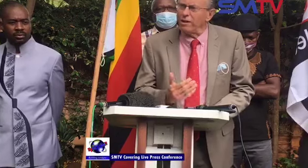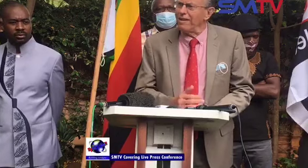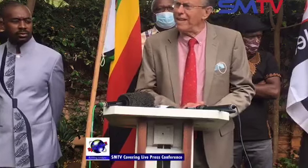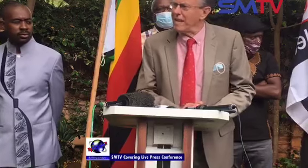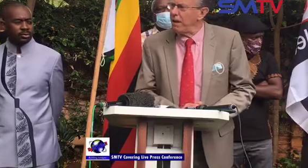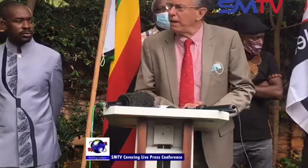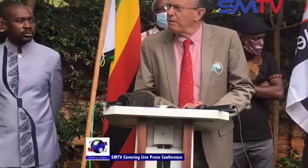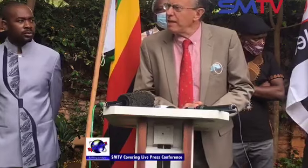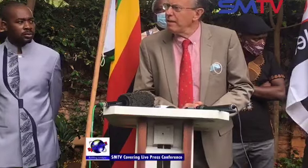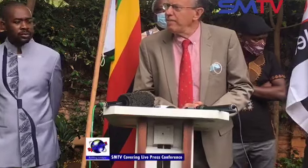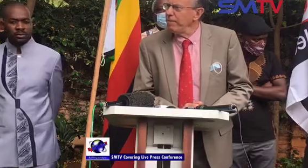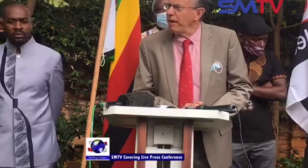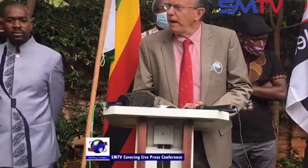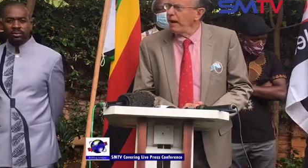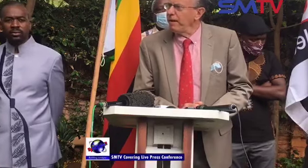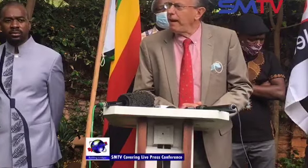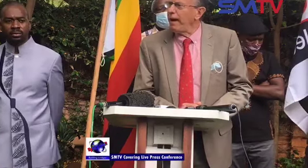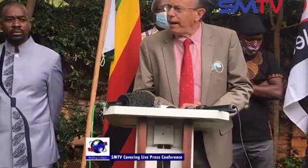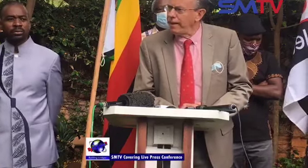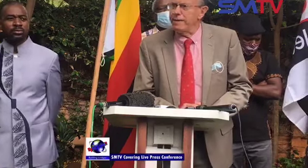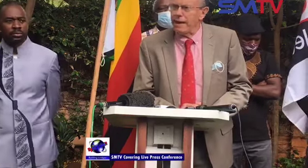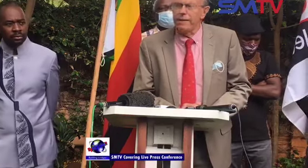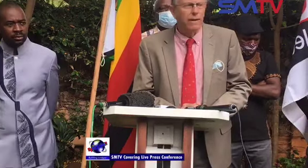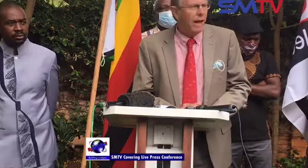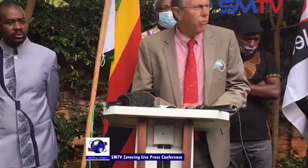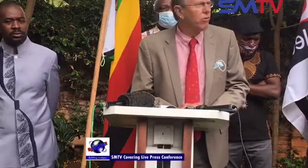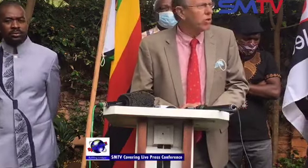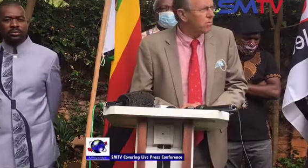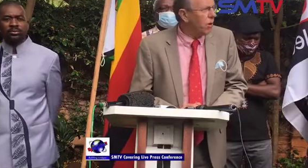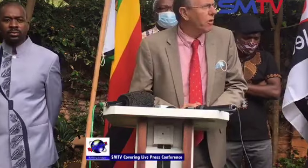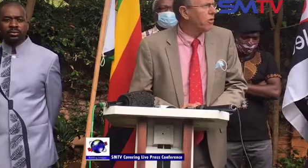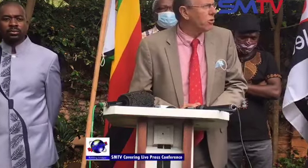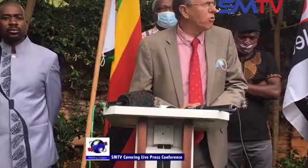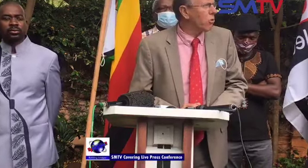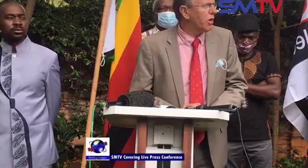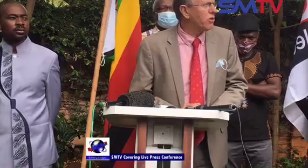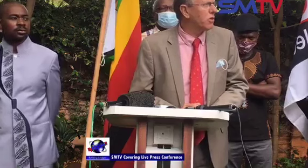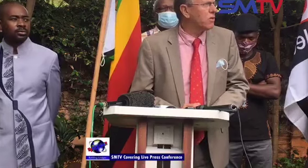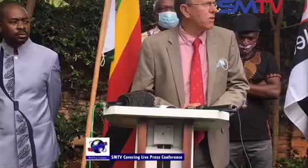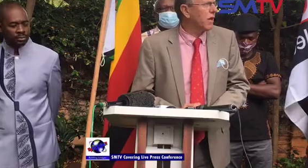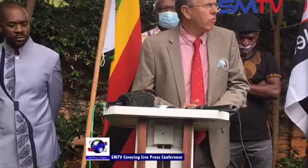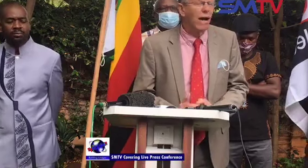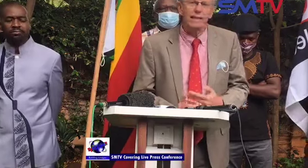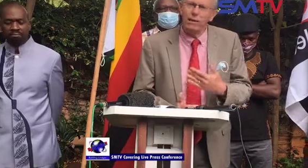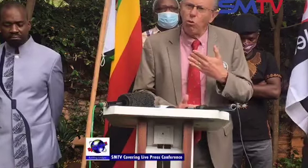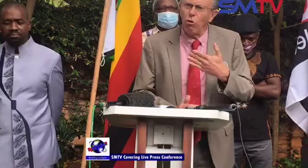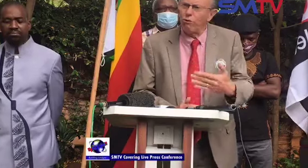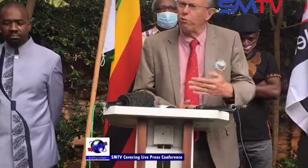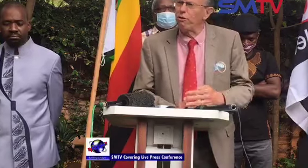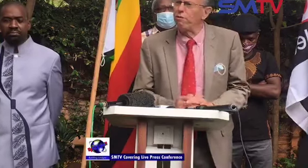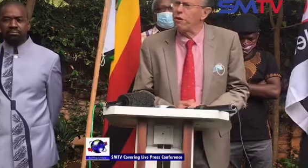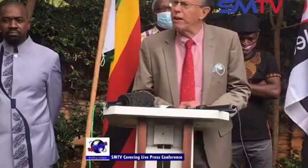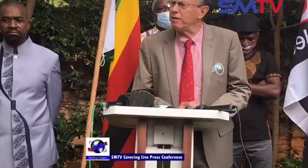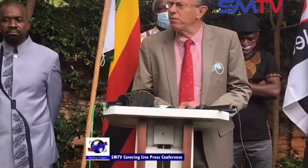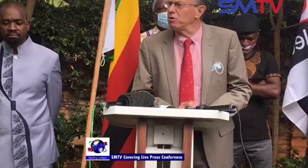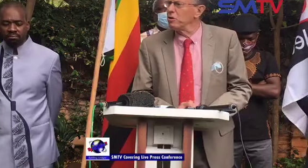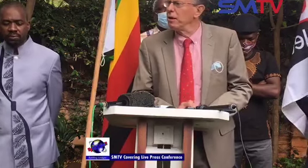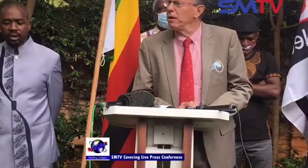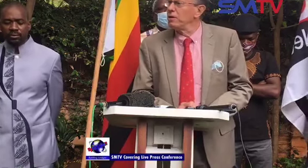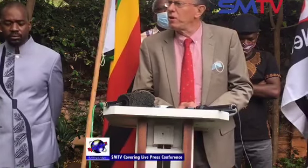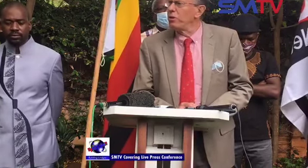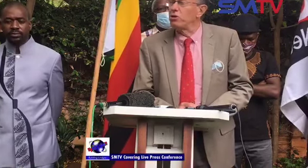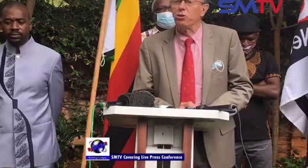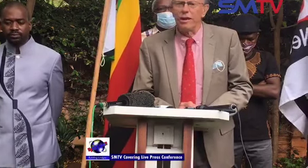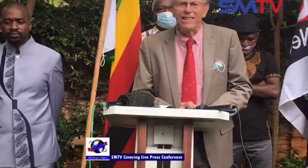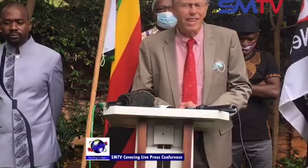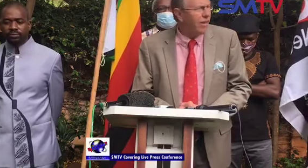can email me and I undertake that I will respond to your questions in writing, or if you want further interviews